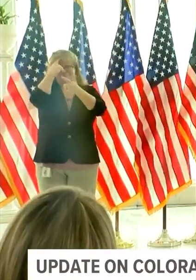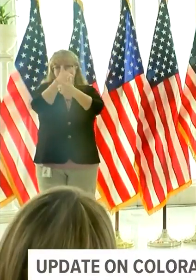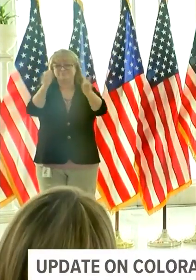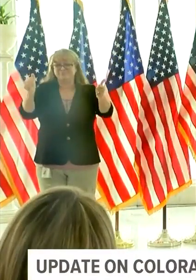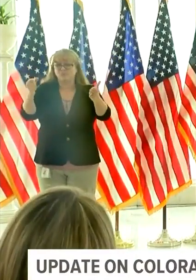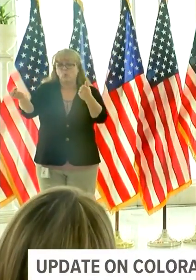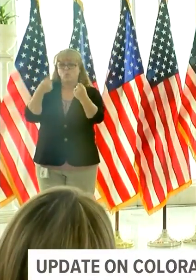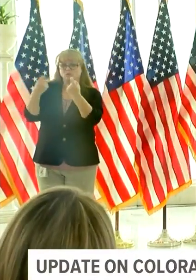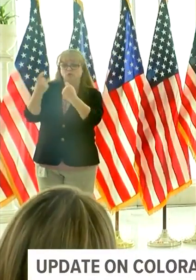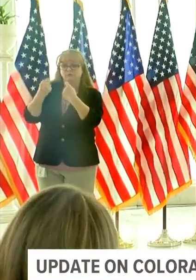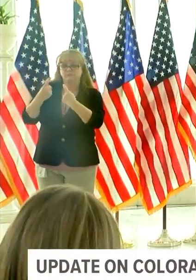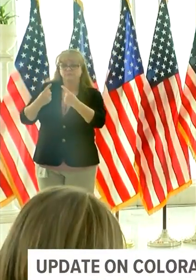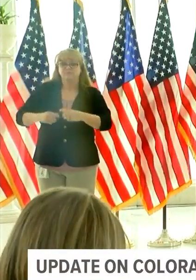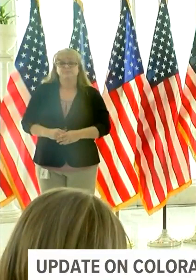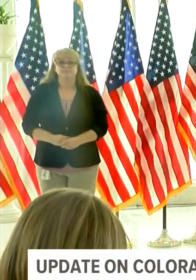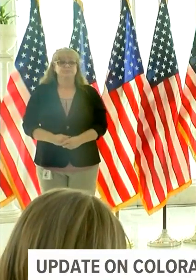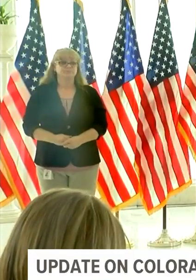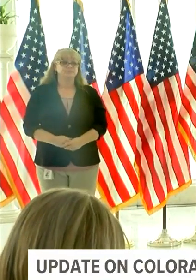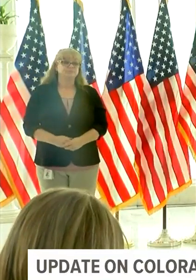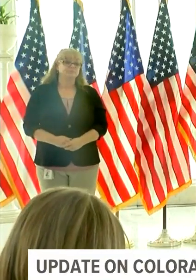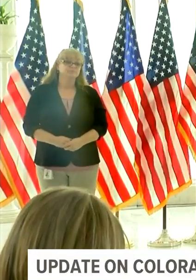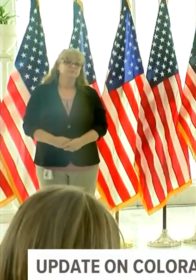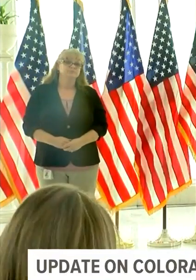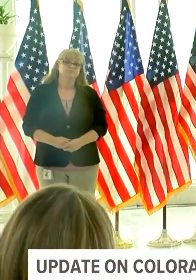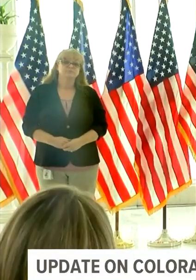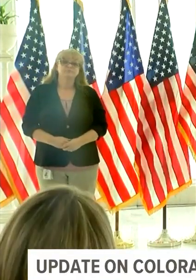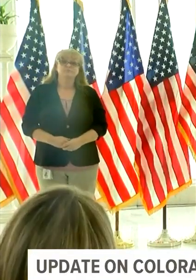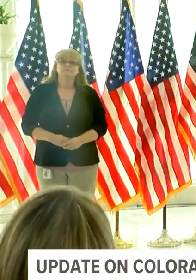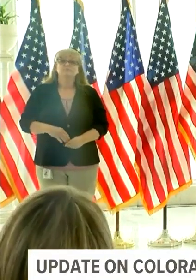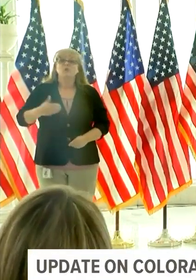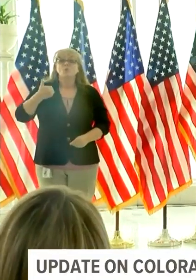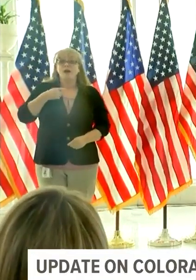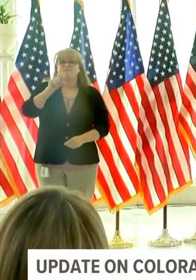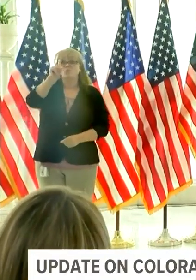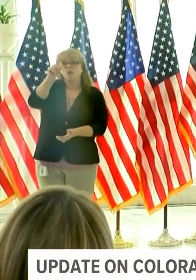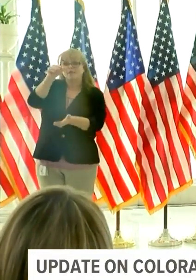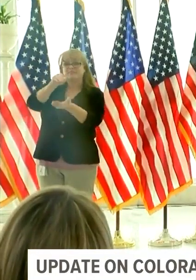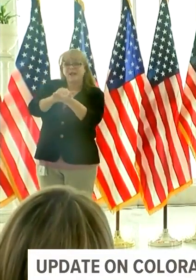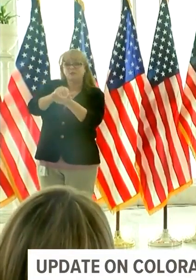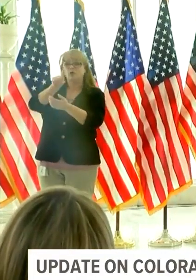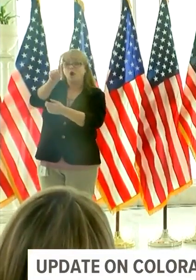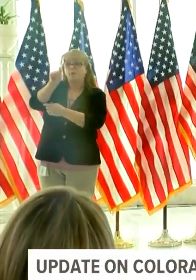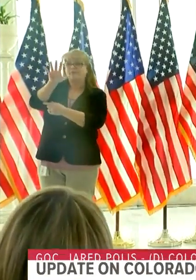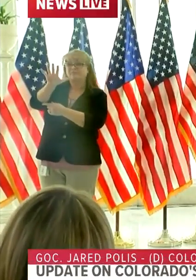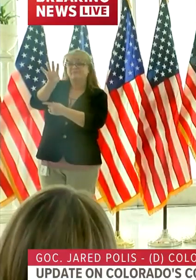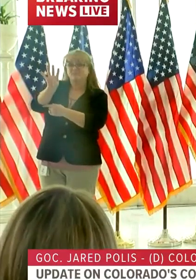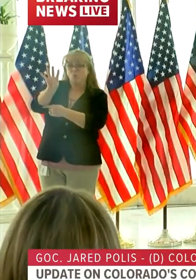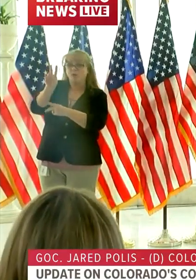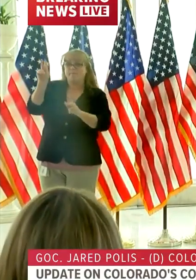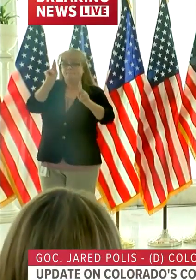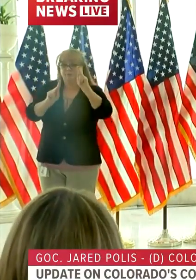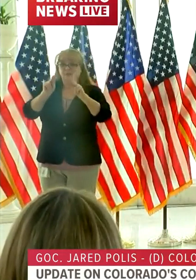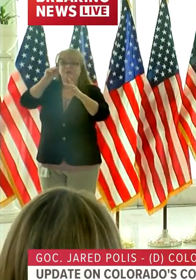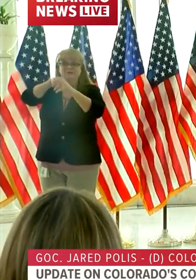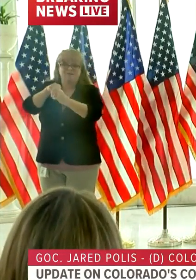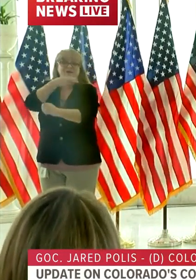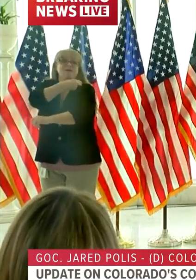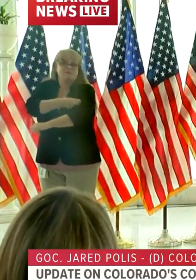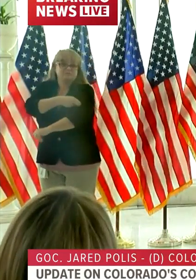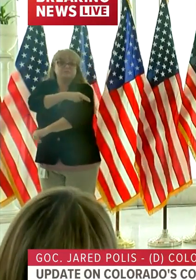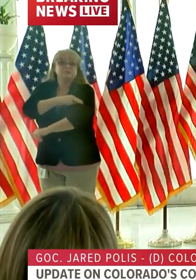have now 1,154 people hospitalized in our state with COVID-19 and 190